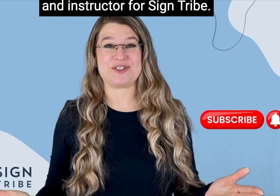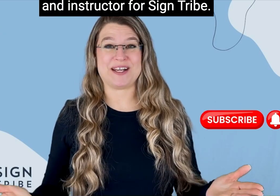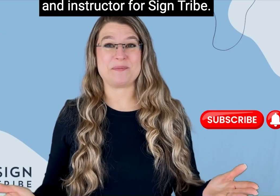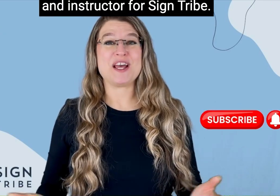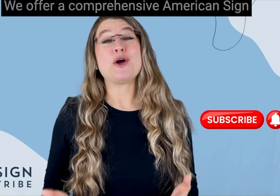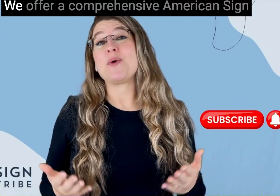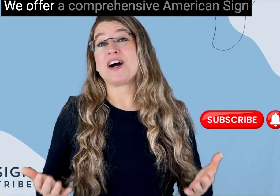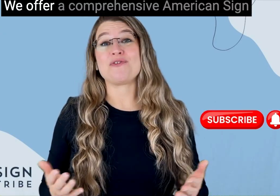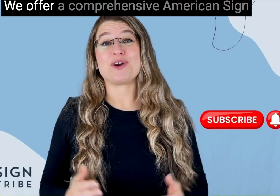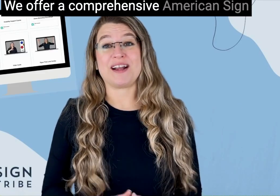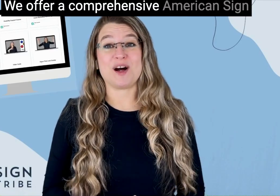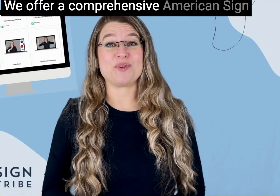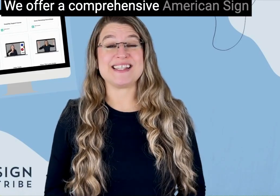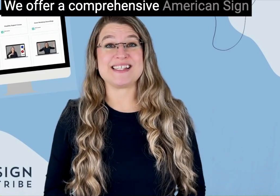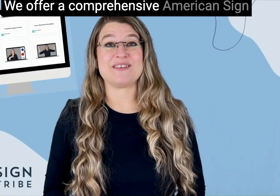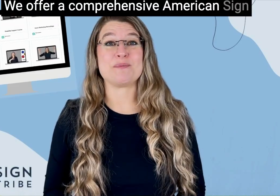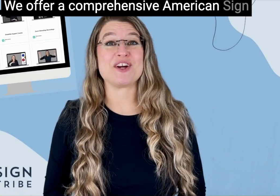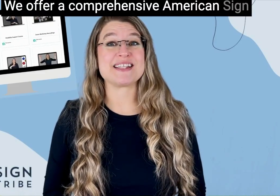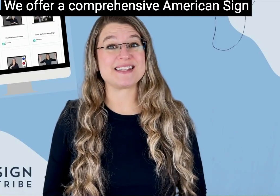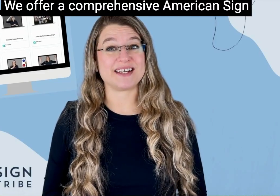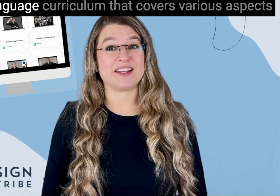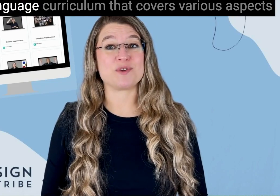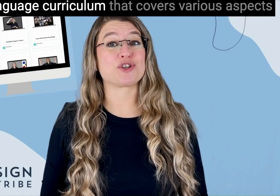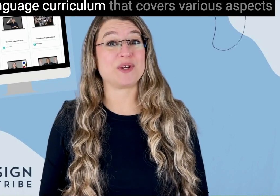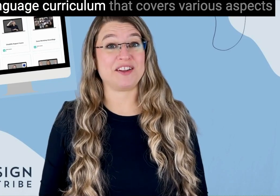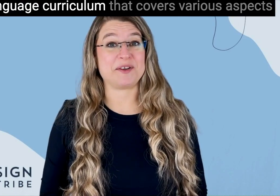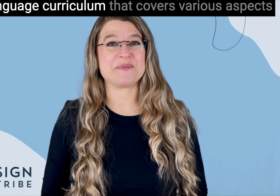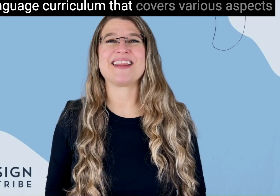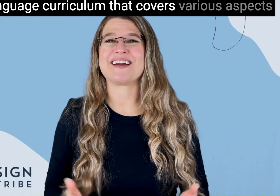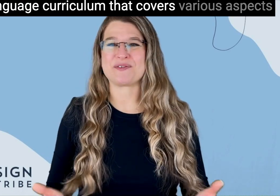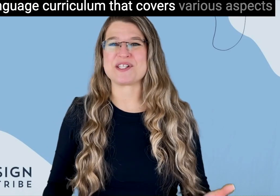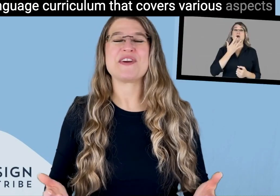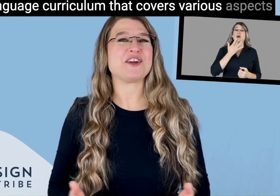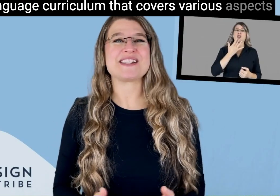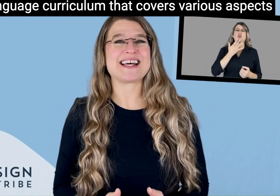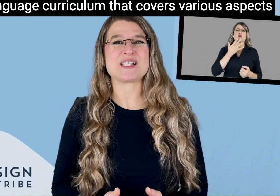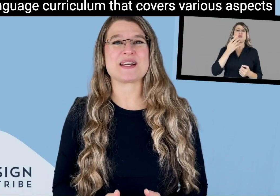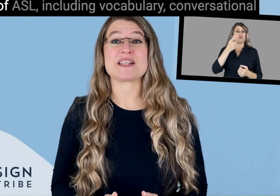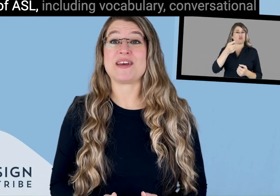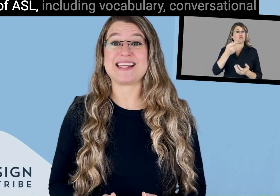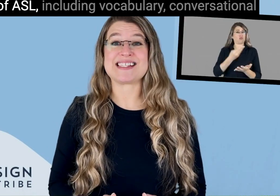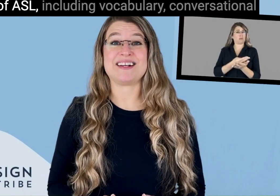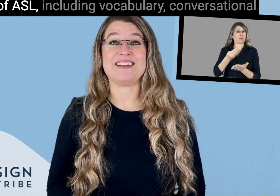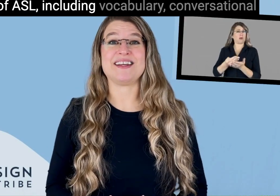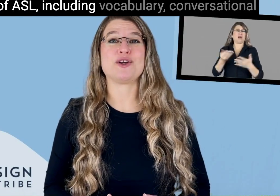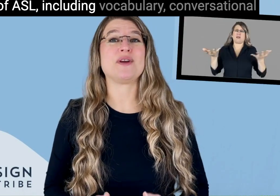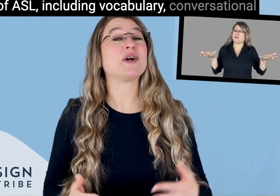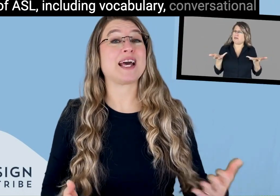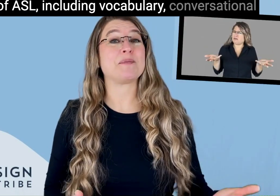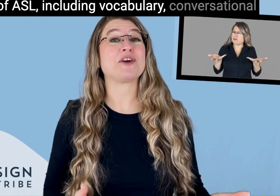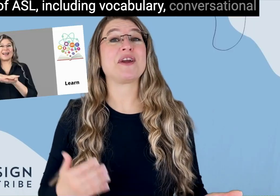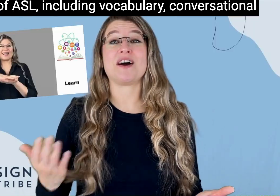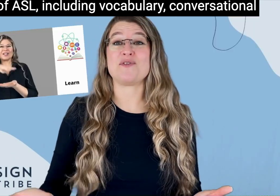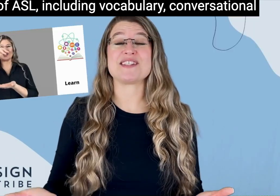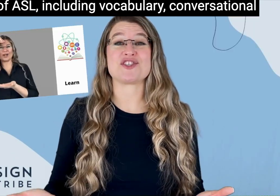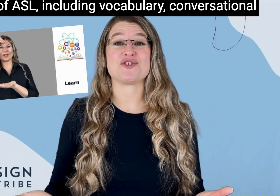Tribe. We offer a comprehensive American Sign Language curriculum that covers various aspects of ASL, including vocabulary, conversational